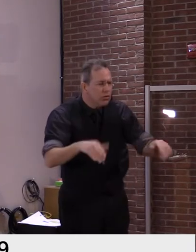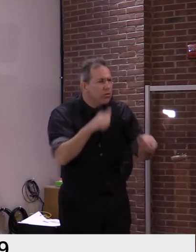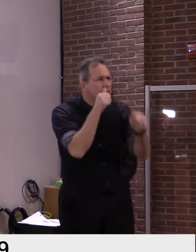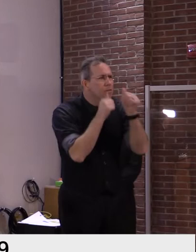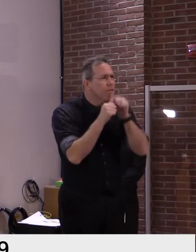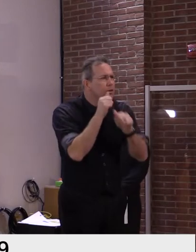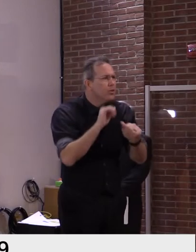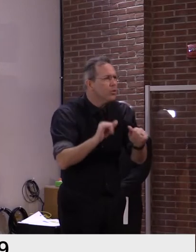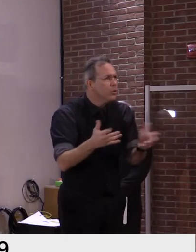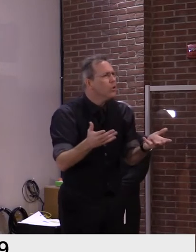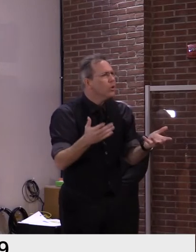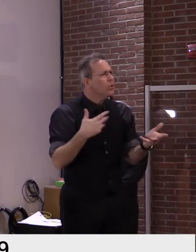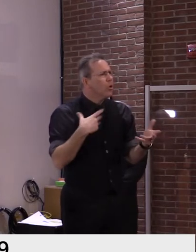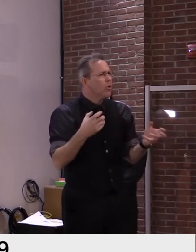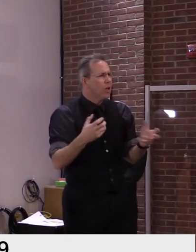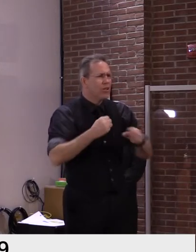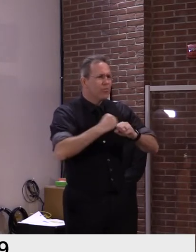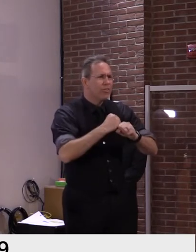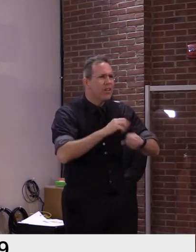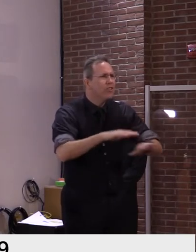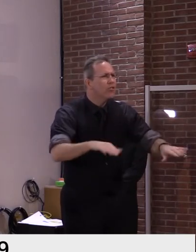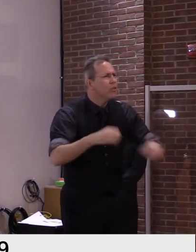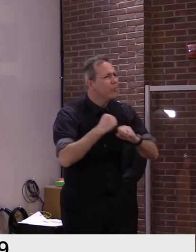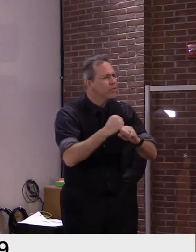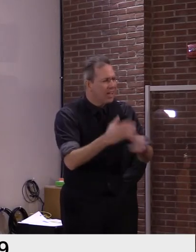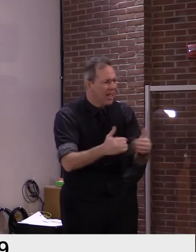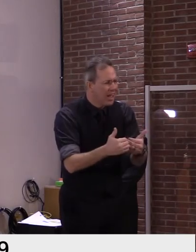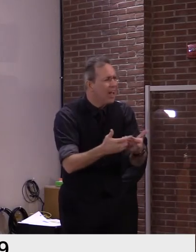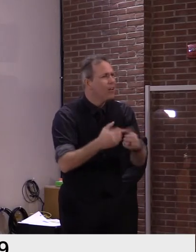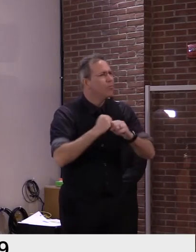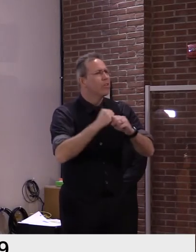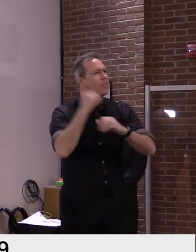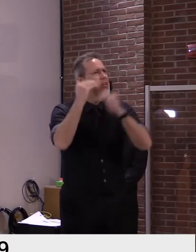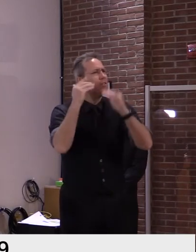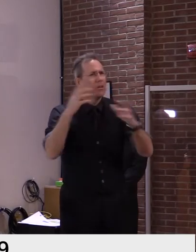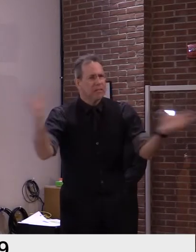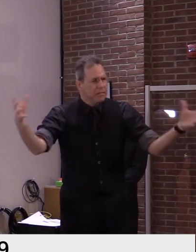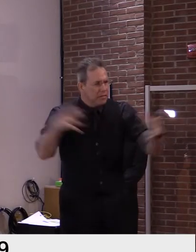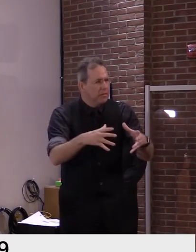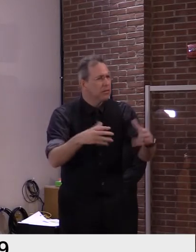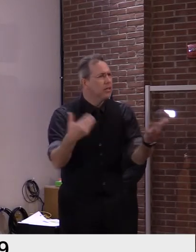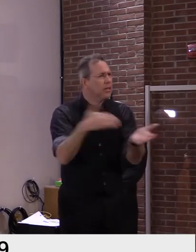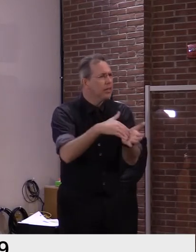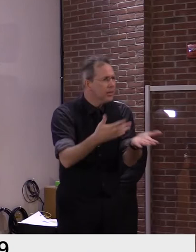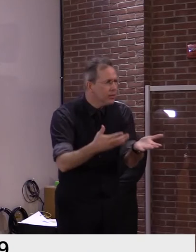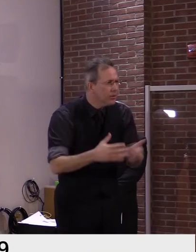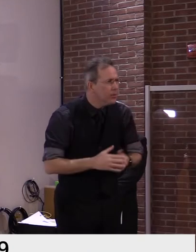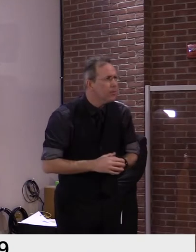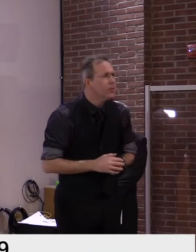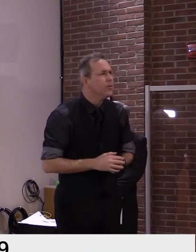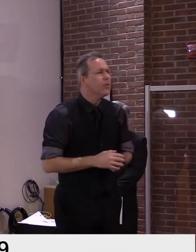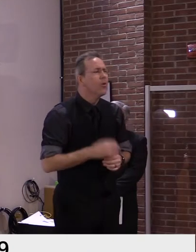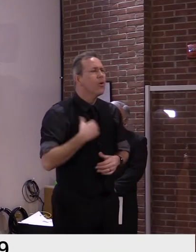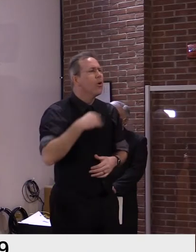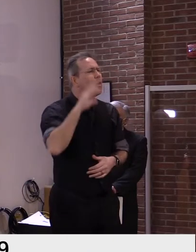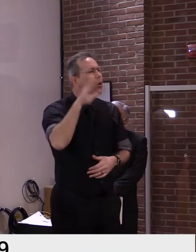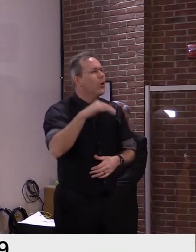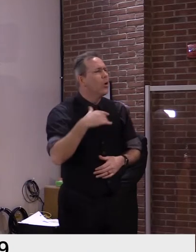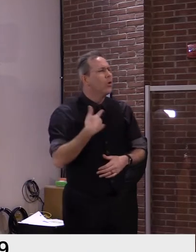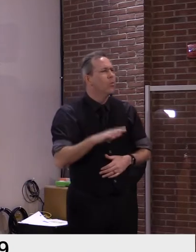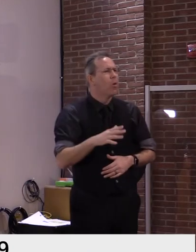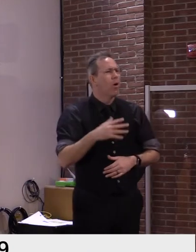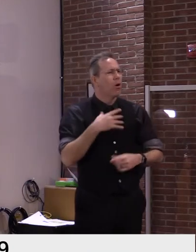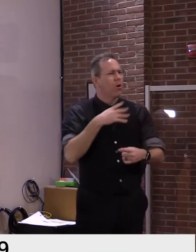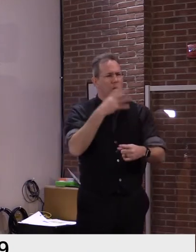forward. Now, I'm sensitive to the fact that we need to make sure we go back in some form to age banding. That's